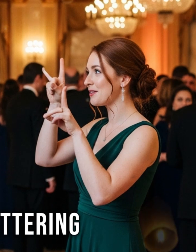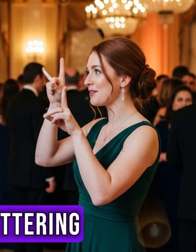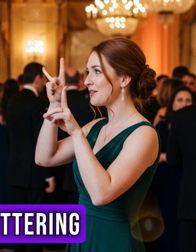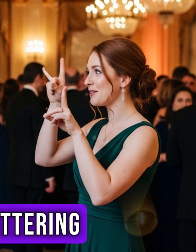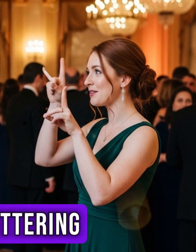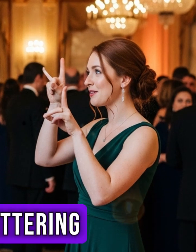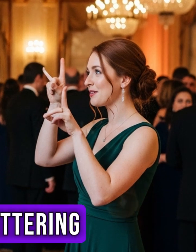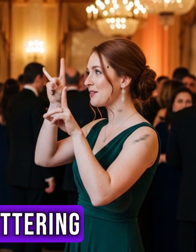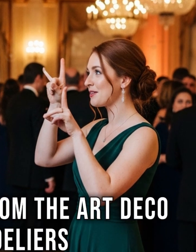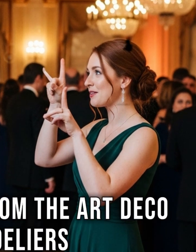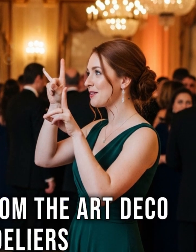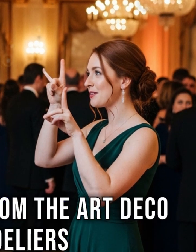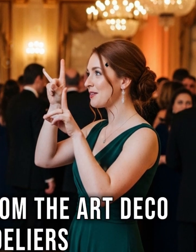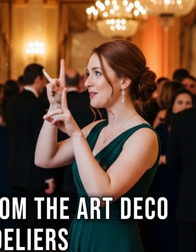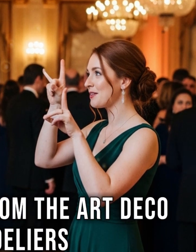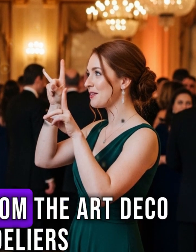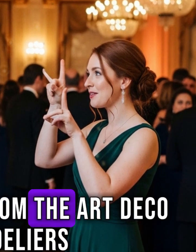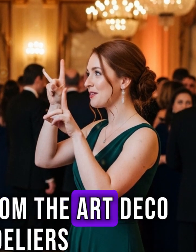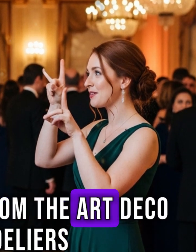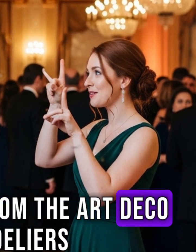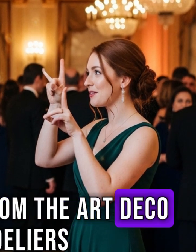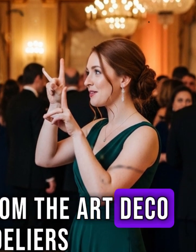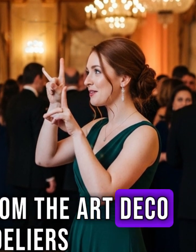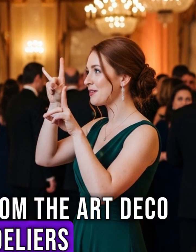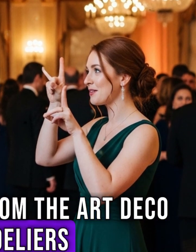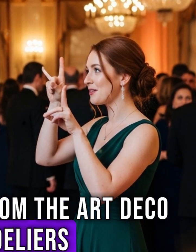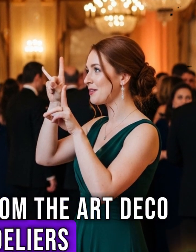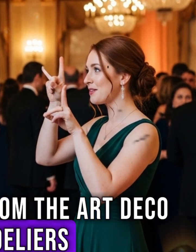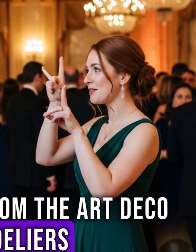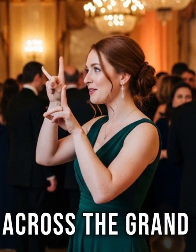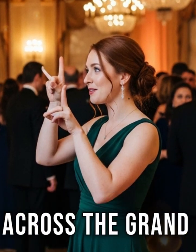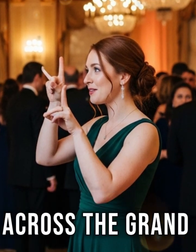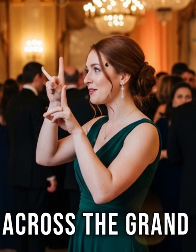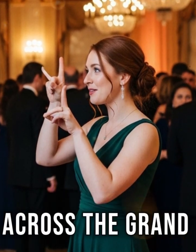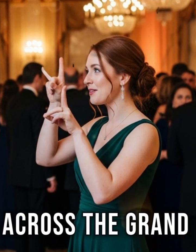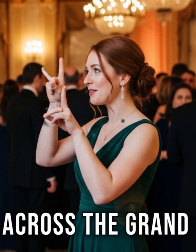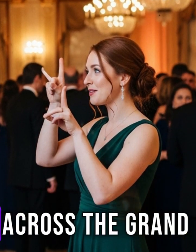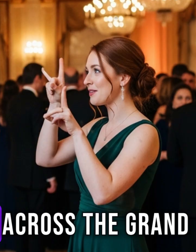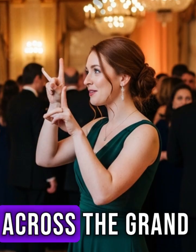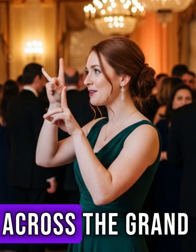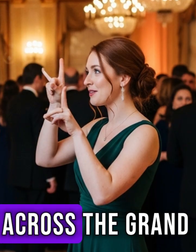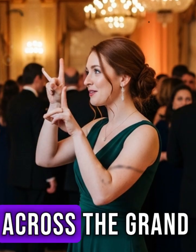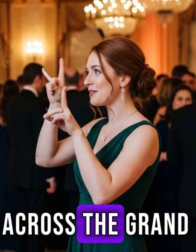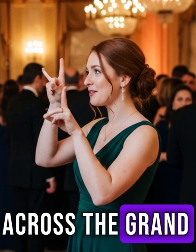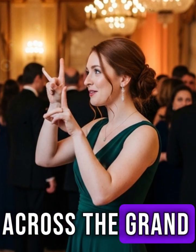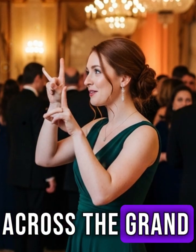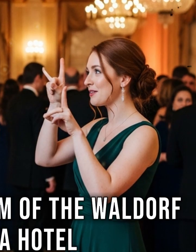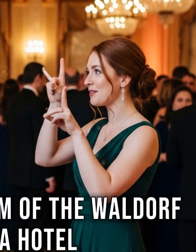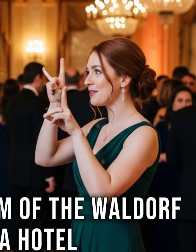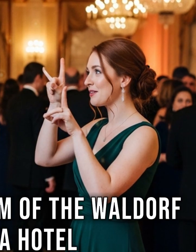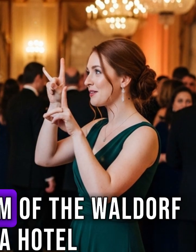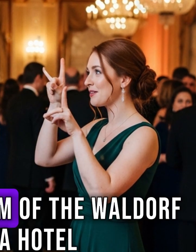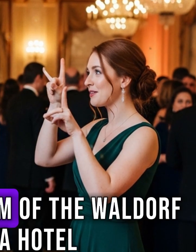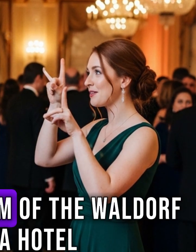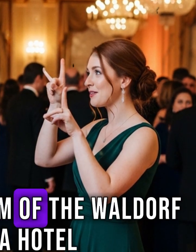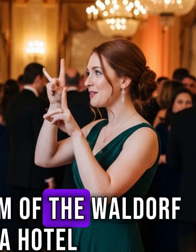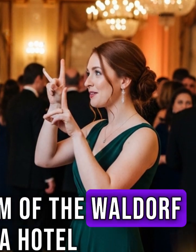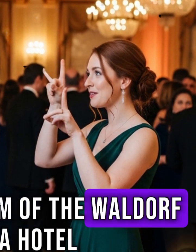The glittering, golden light from the Art Deco chandeliers cast a rich glow across the Grand Trianon ballroom of the